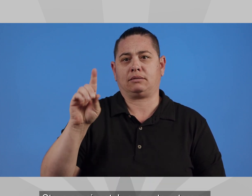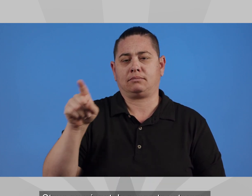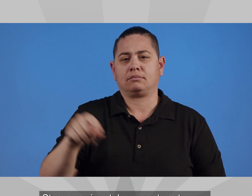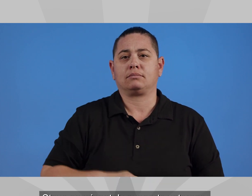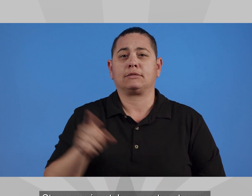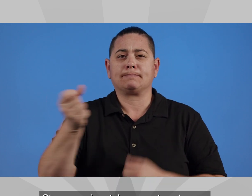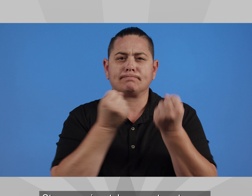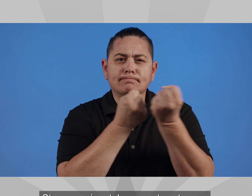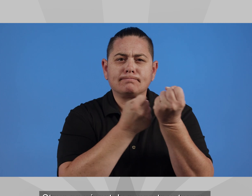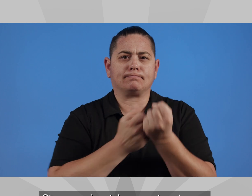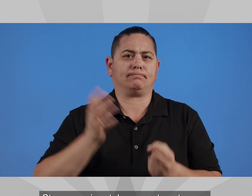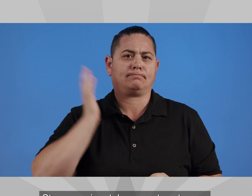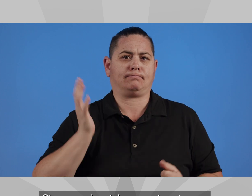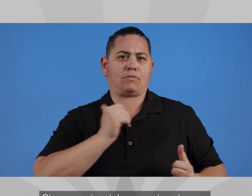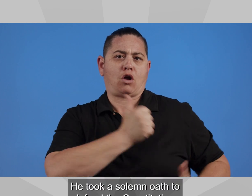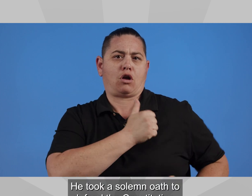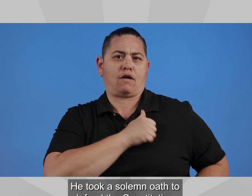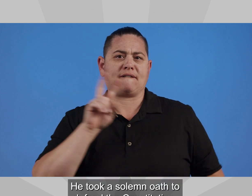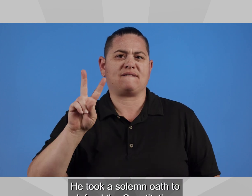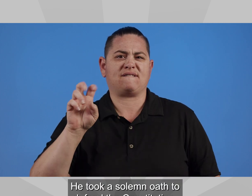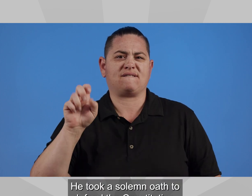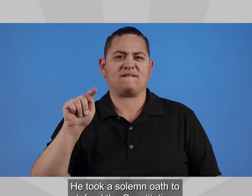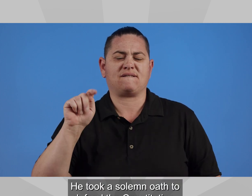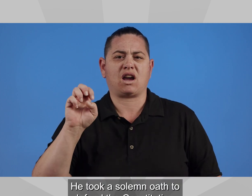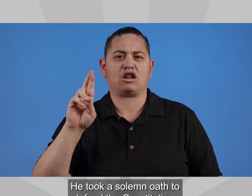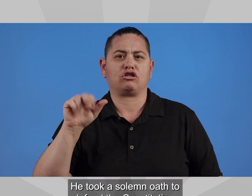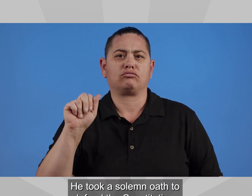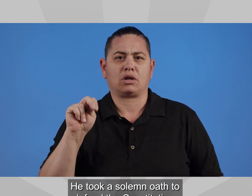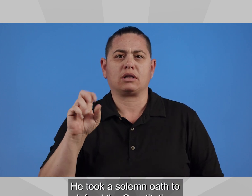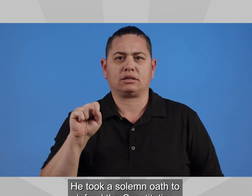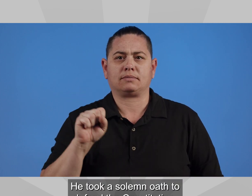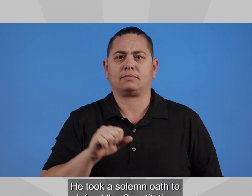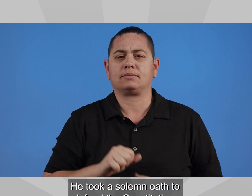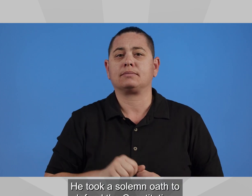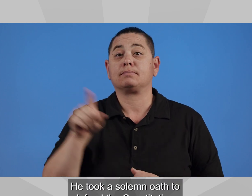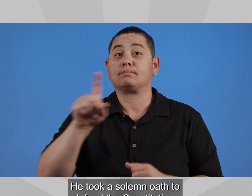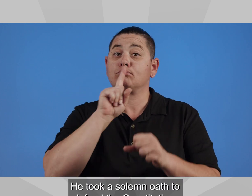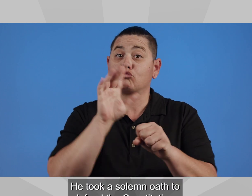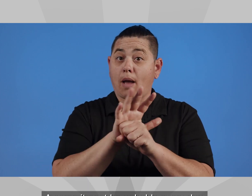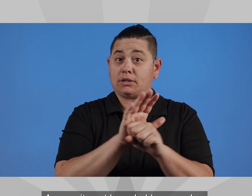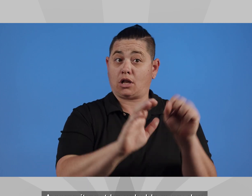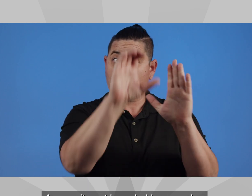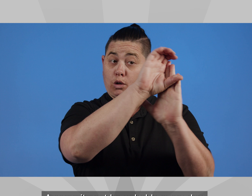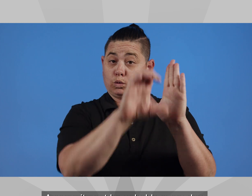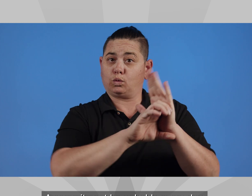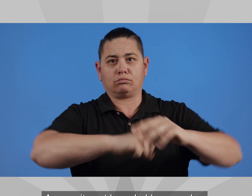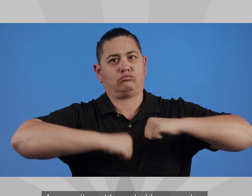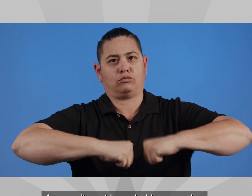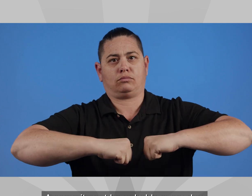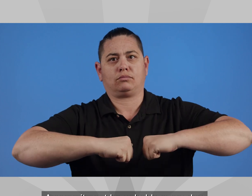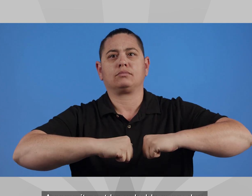passionately supports veterans. He took a solemn oath to defend the Constitution, a commitment